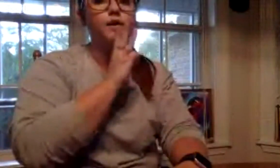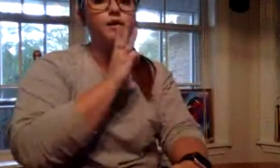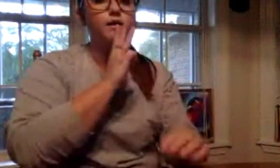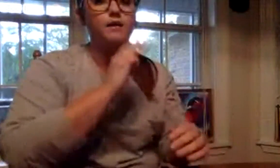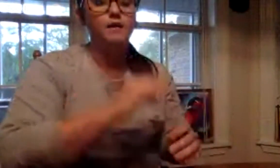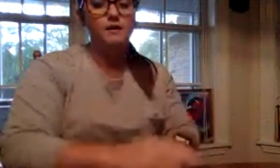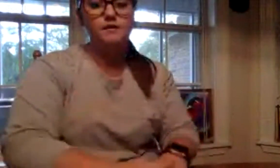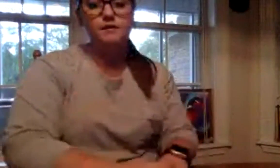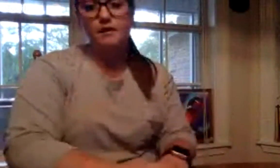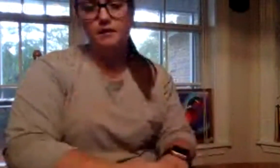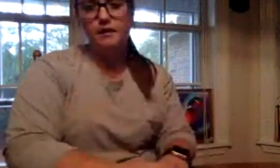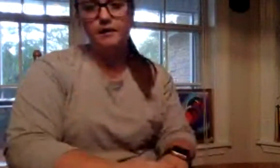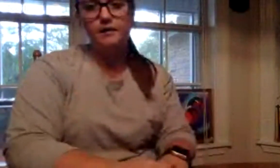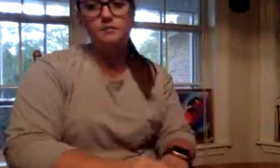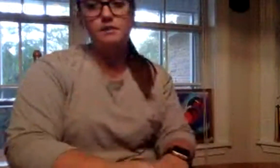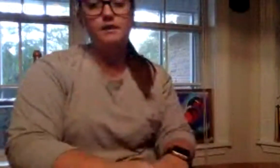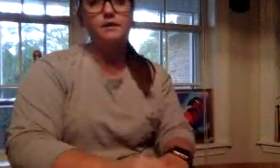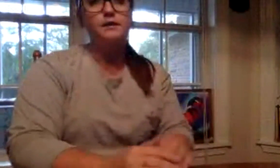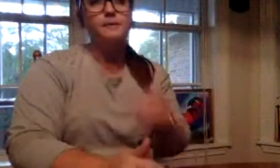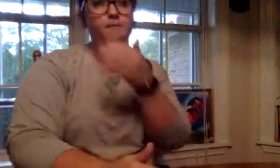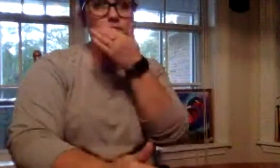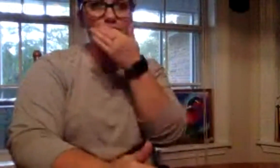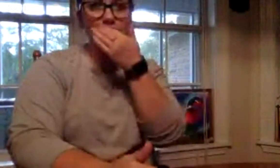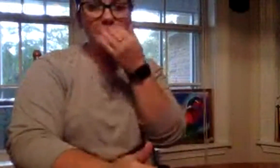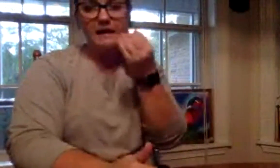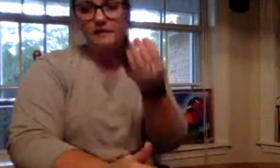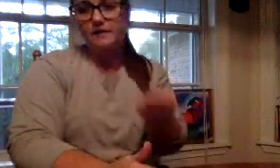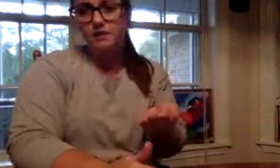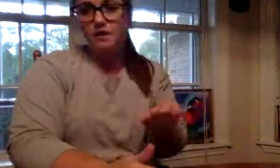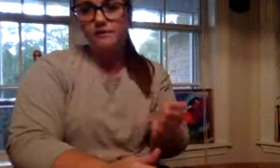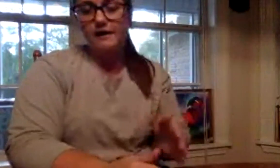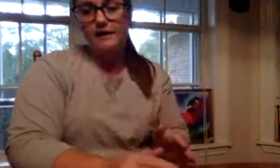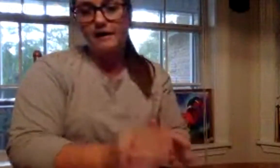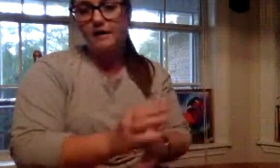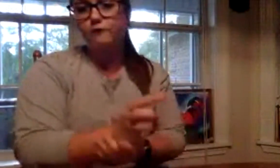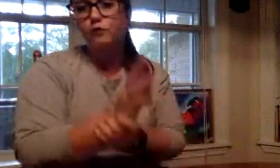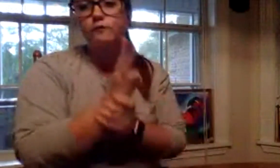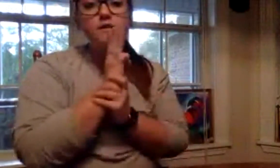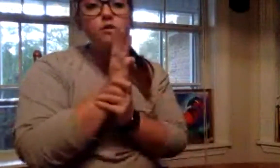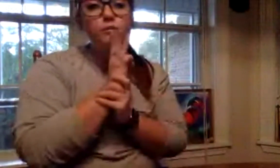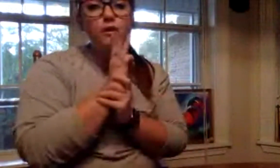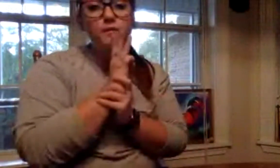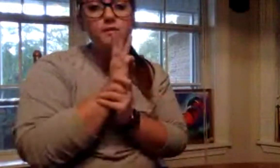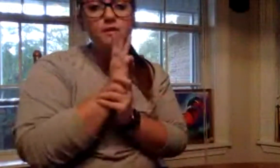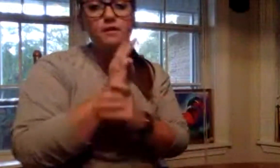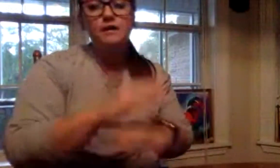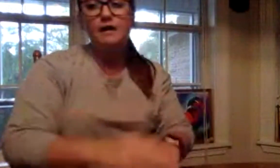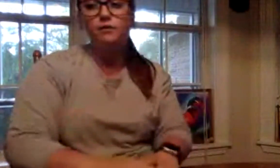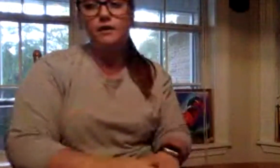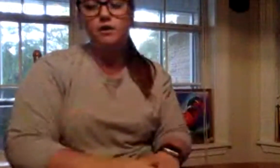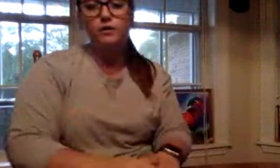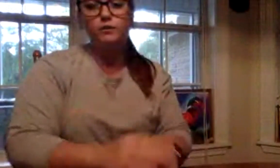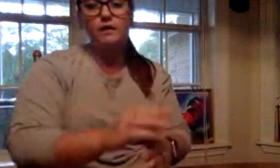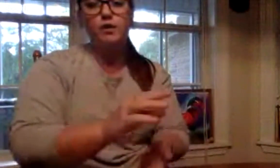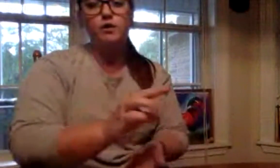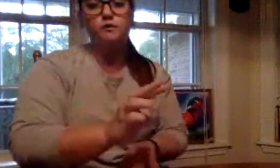water. Say the client comes in and I left off at a full physical prompt, then I would go in with a partial